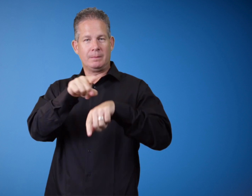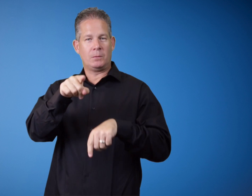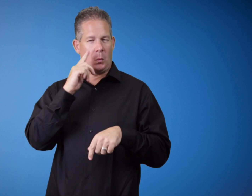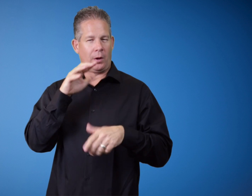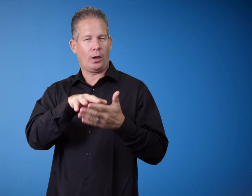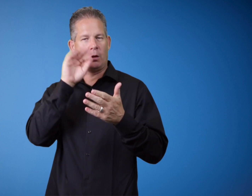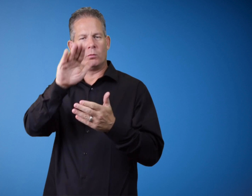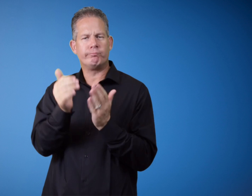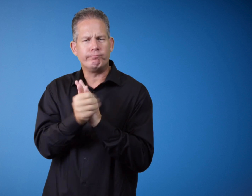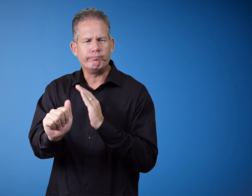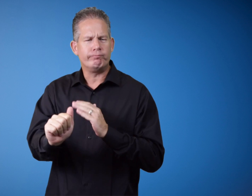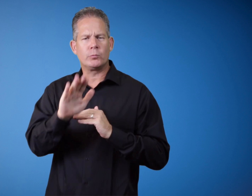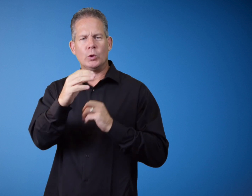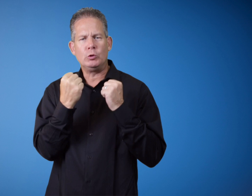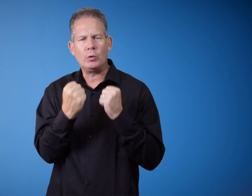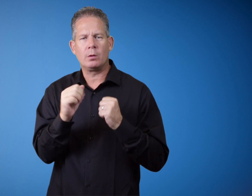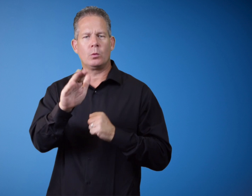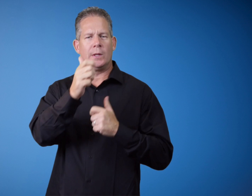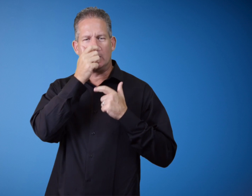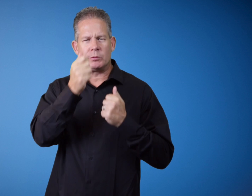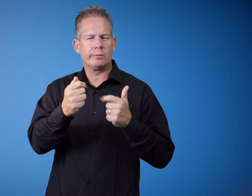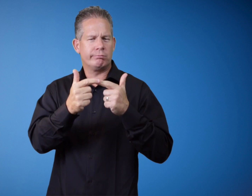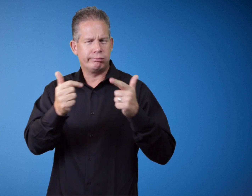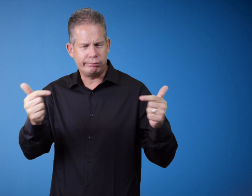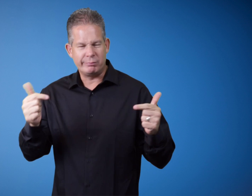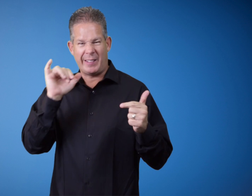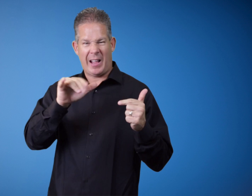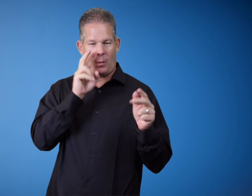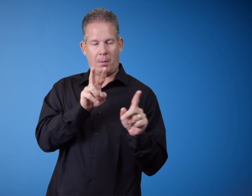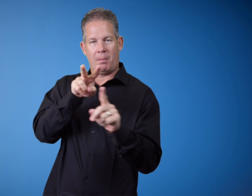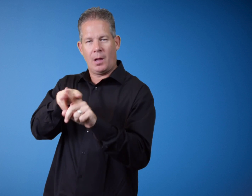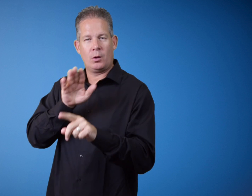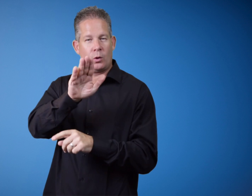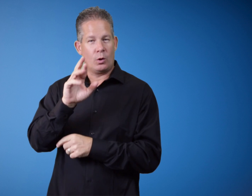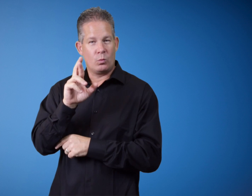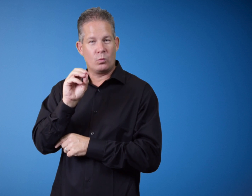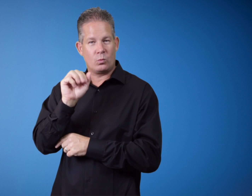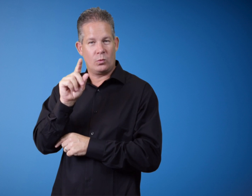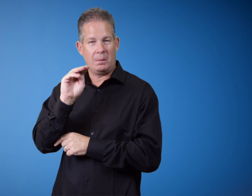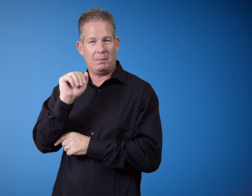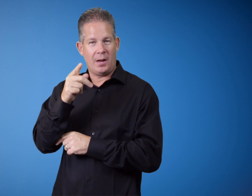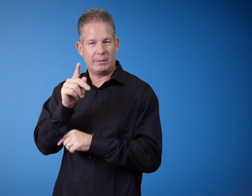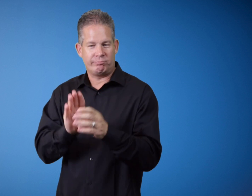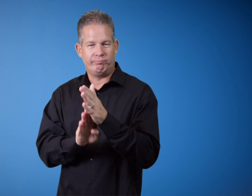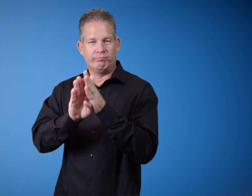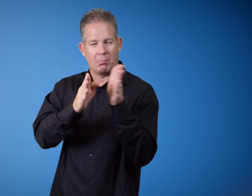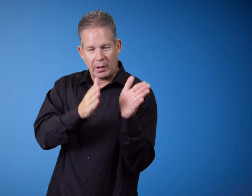As you take courses through high school, you'll learn about your different skills, strengths, and interests. And you'll see how those apply to a